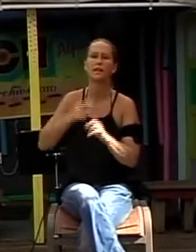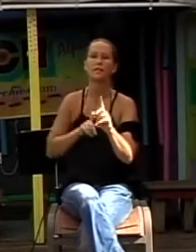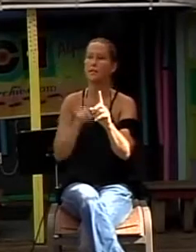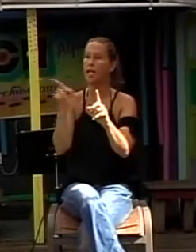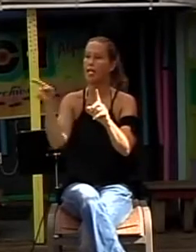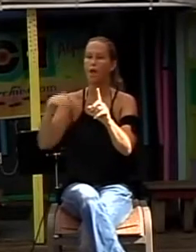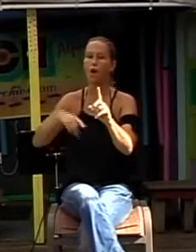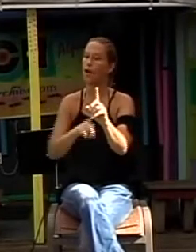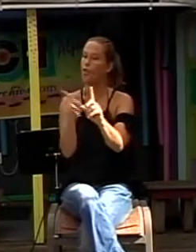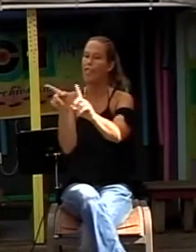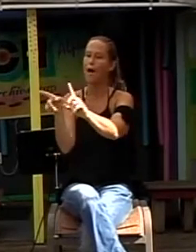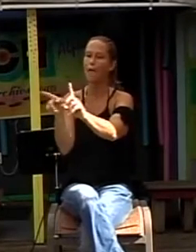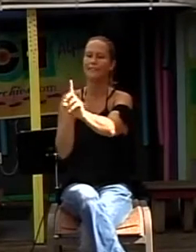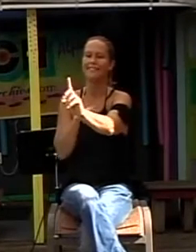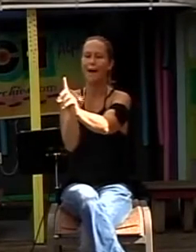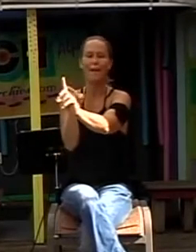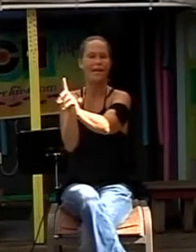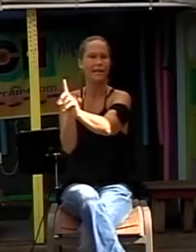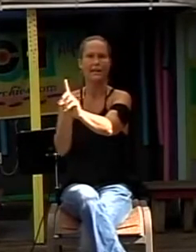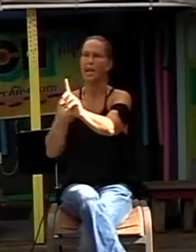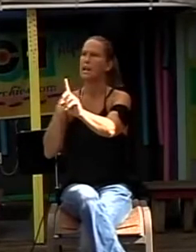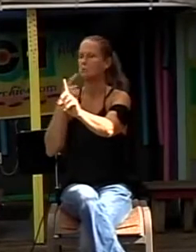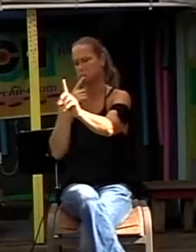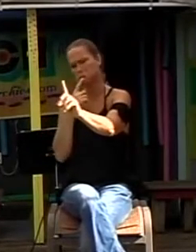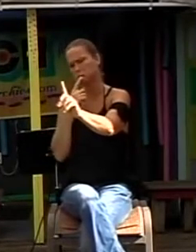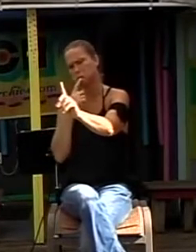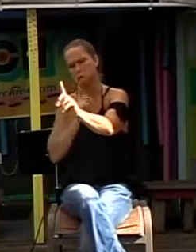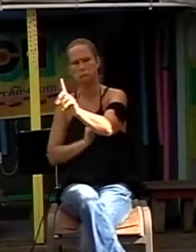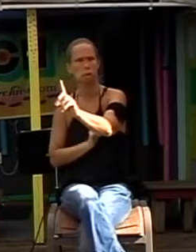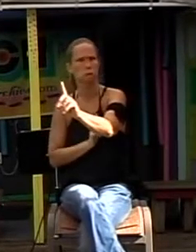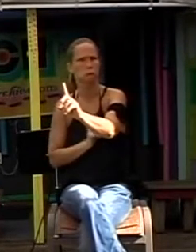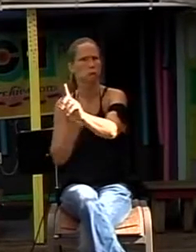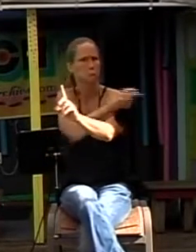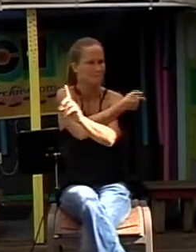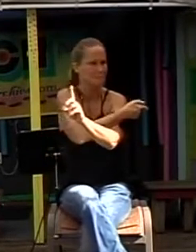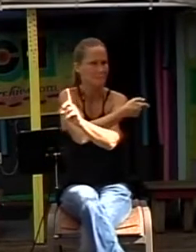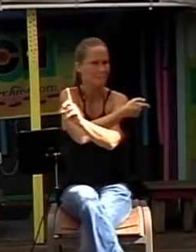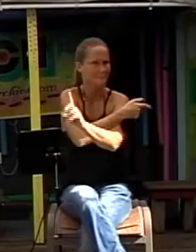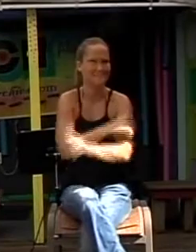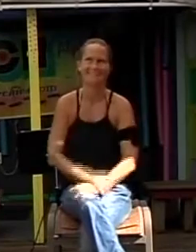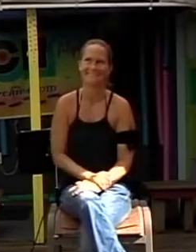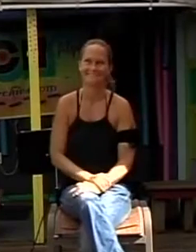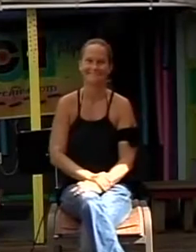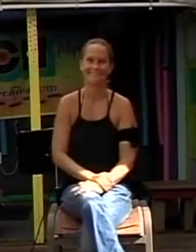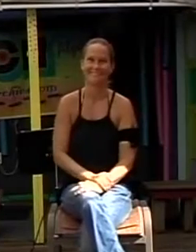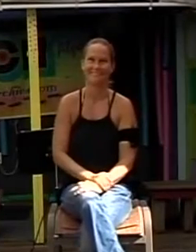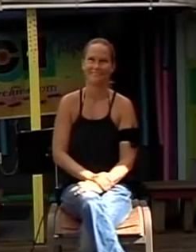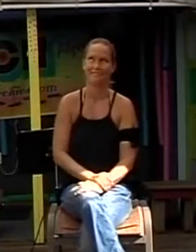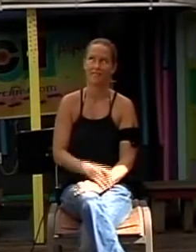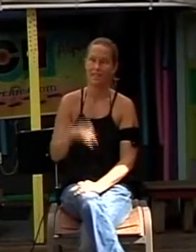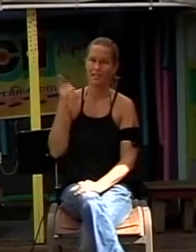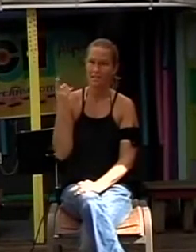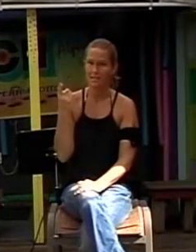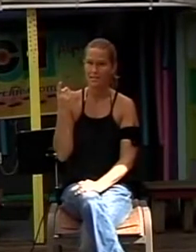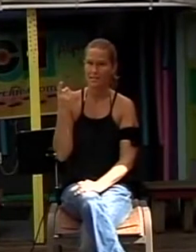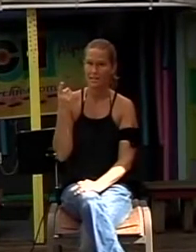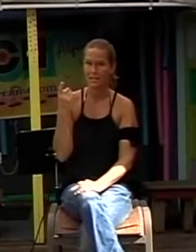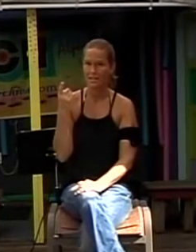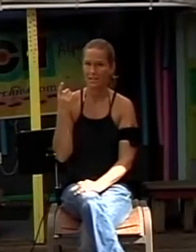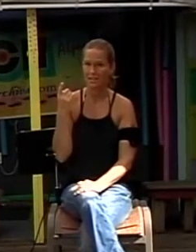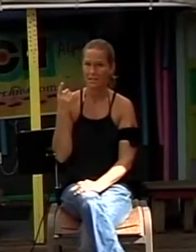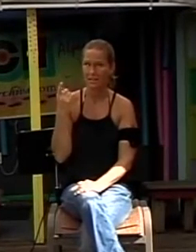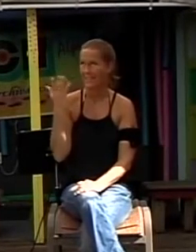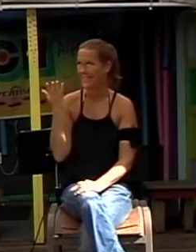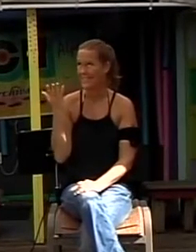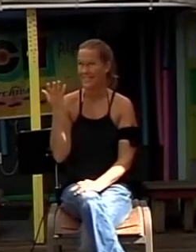has nothing to do with anger. It has to do with a sense of loss. Loss of fellowship, I think, is one. And also